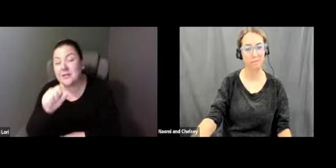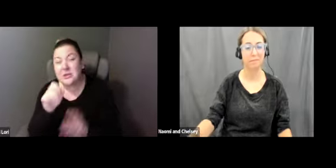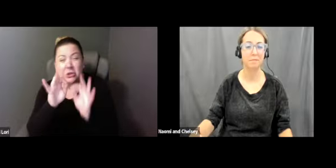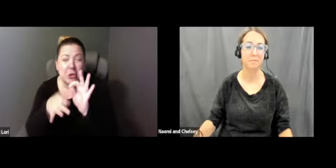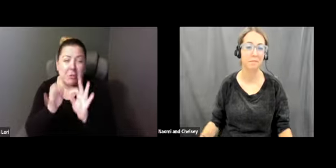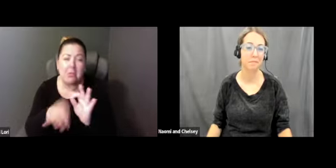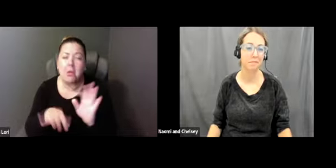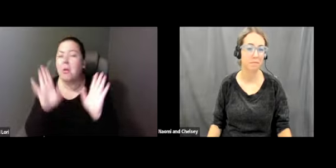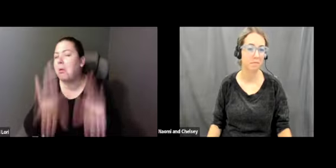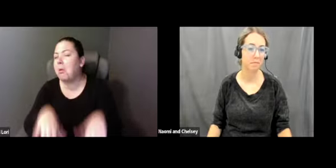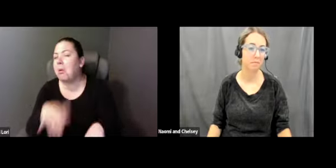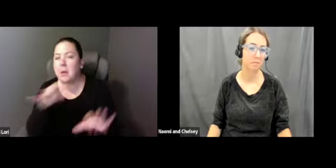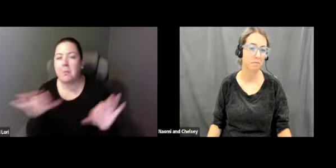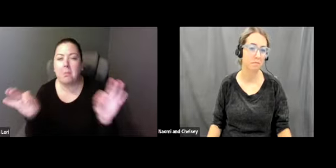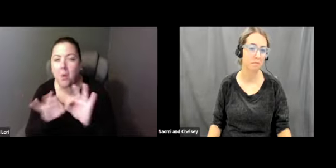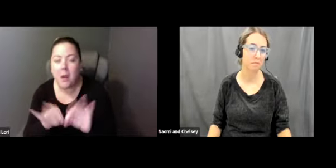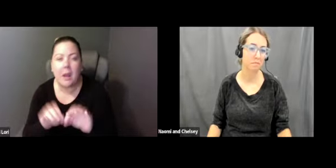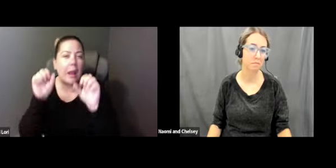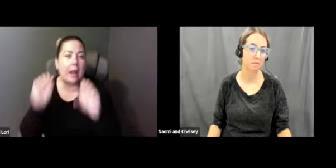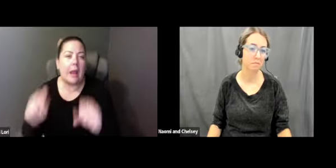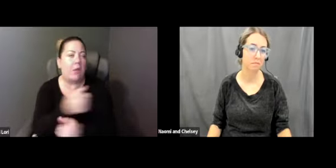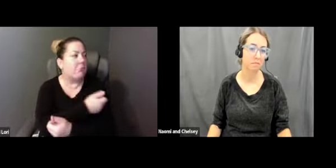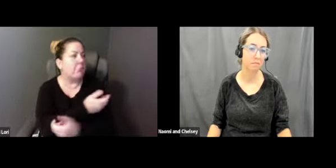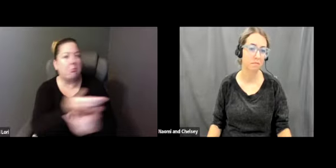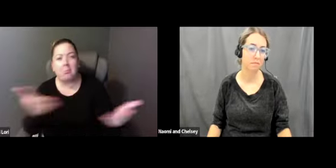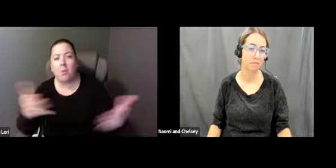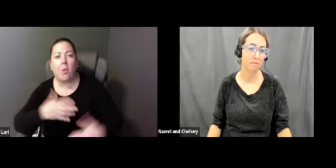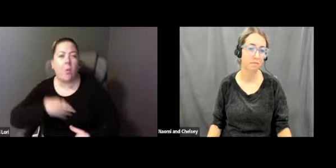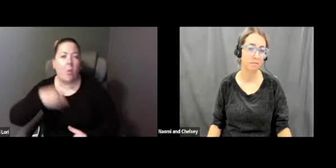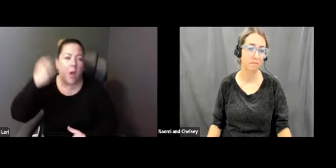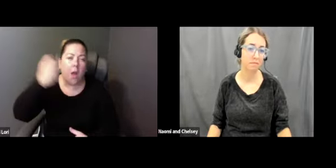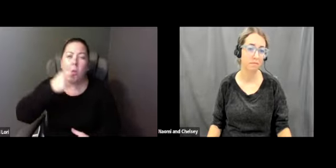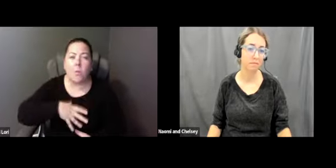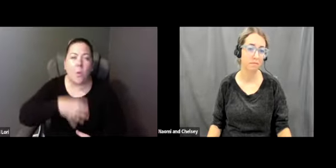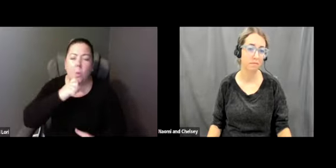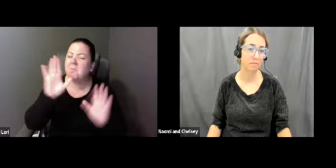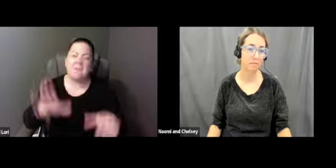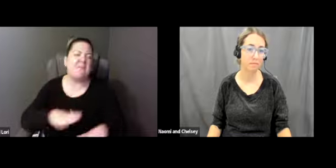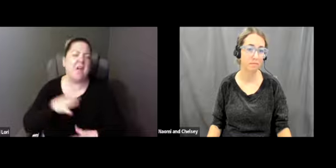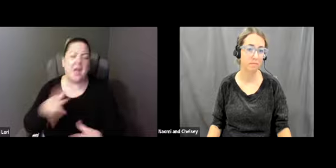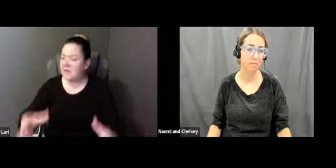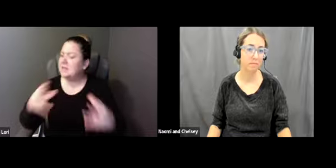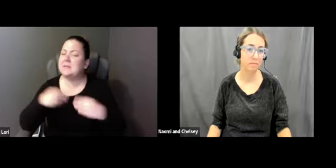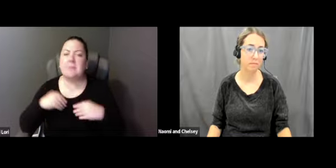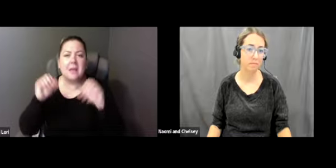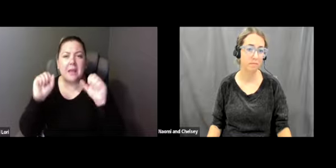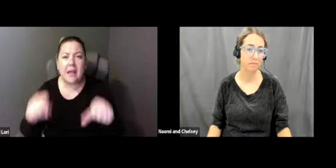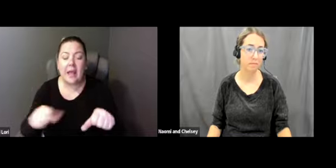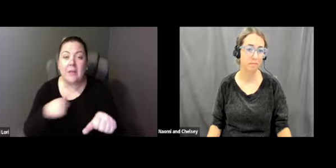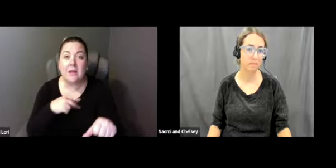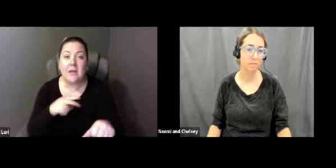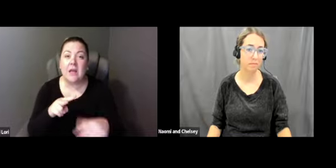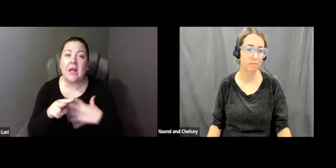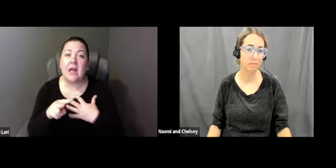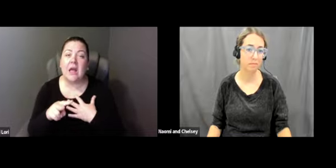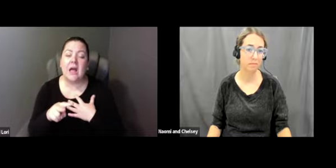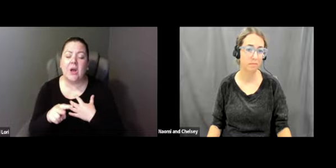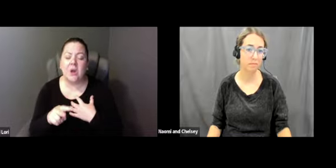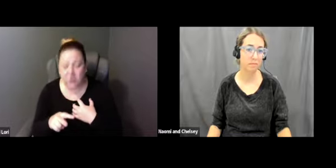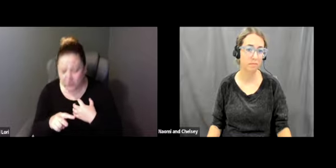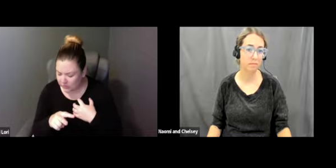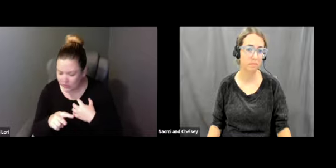interpreters, it really could be anybody. It could be anybody. You're fine, white woman, it's fine. And I was like, oh, this is your oppression